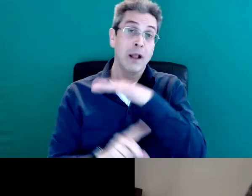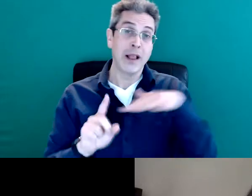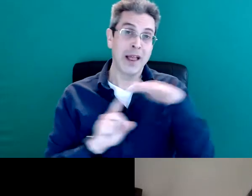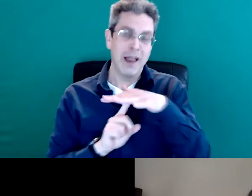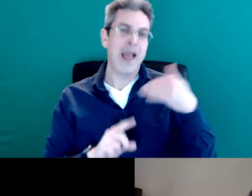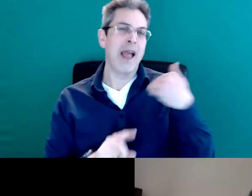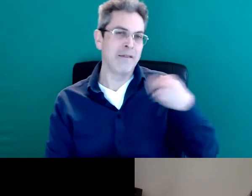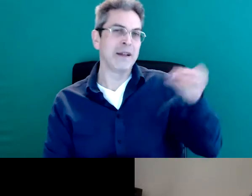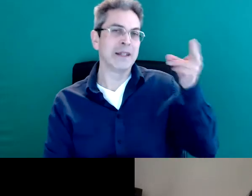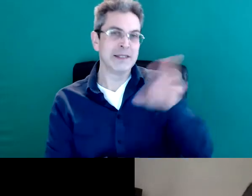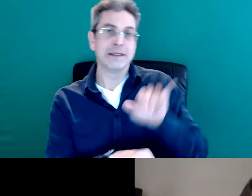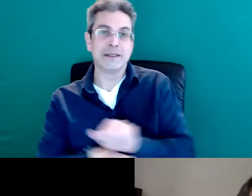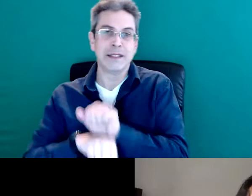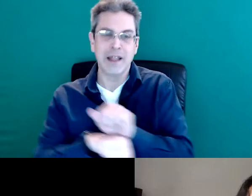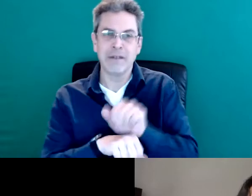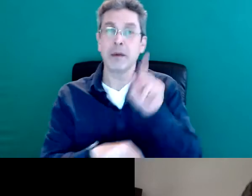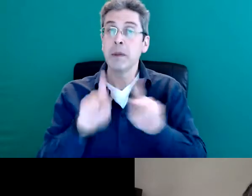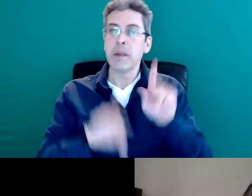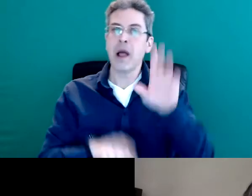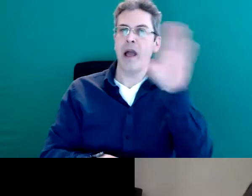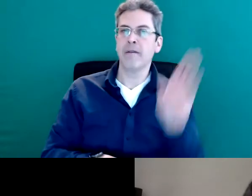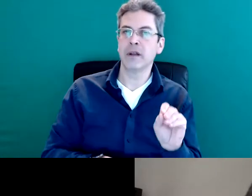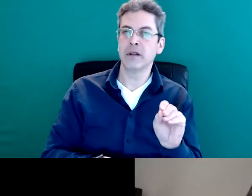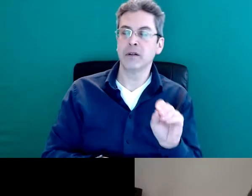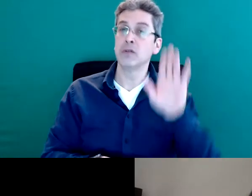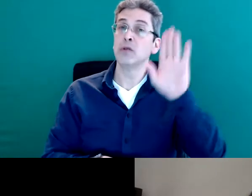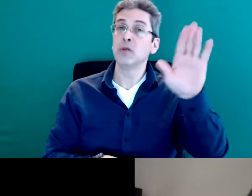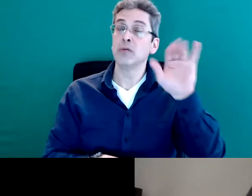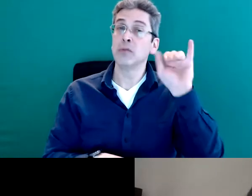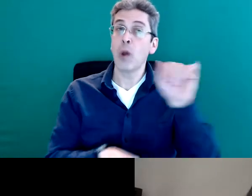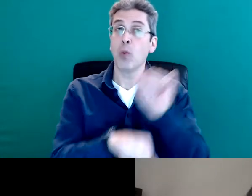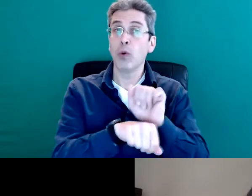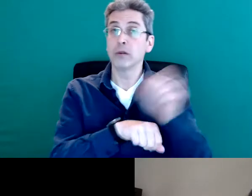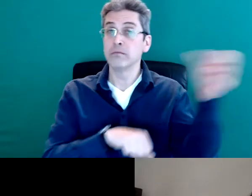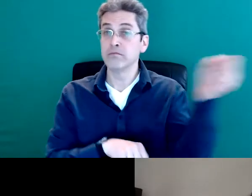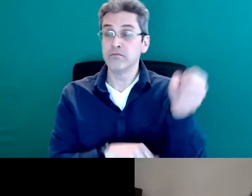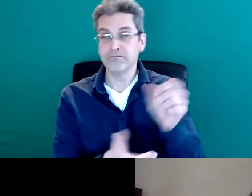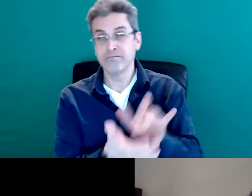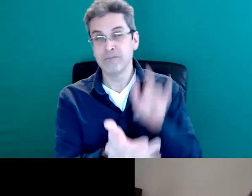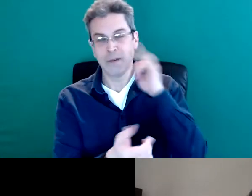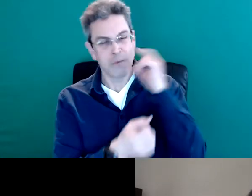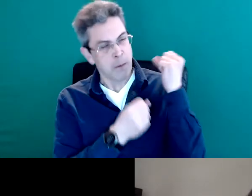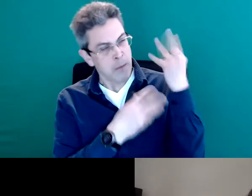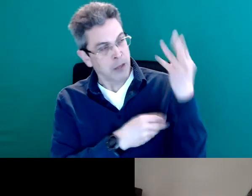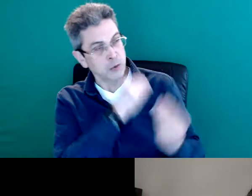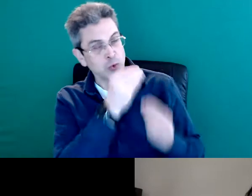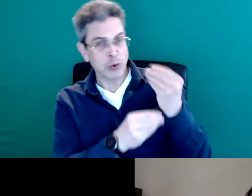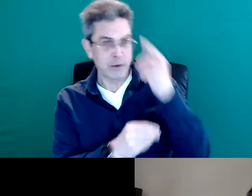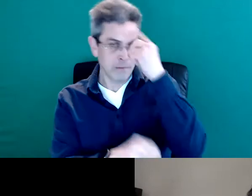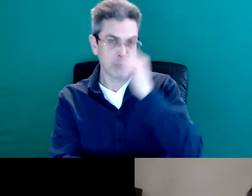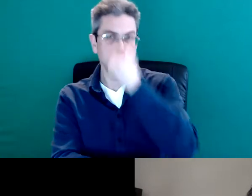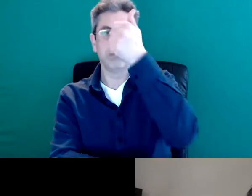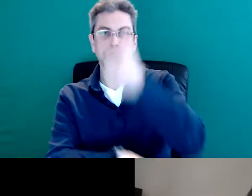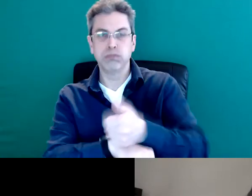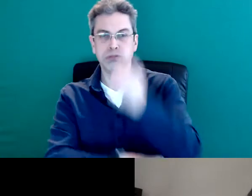the enslaved African people whose labor was exploited for generations to help establish the economy of our region and Canada